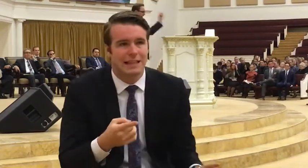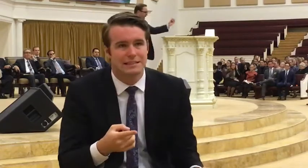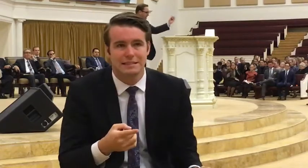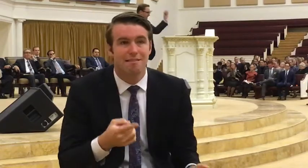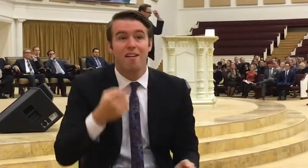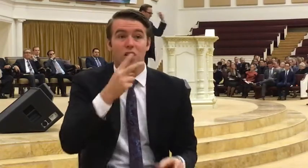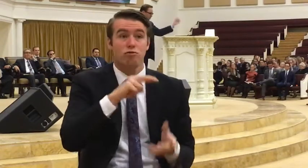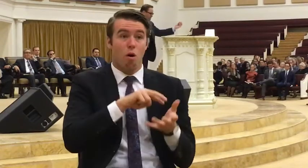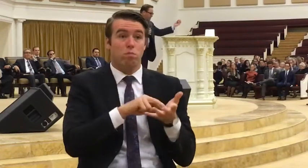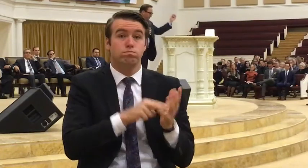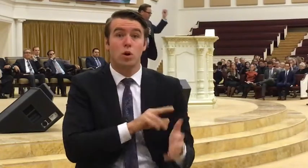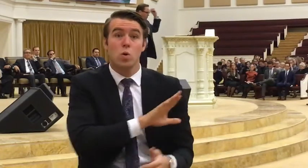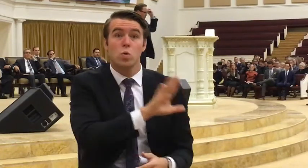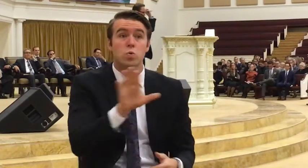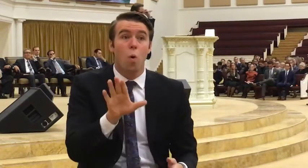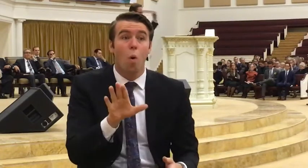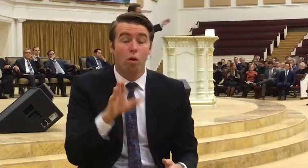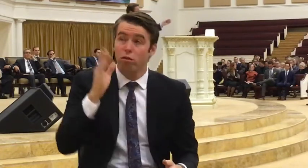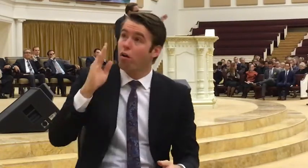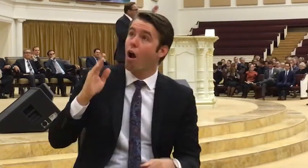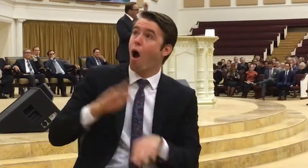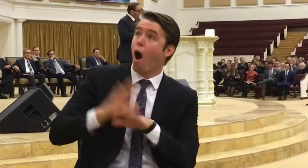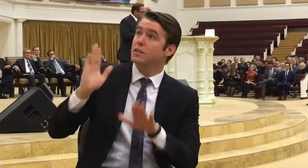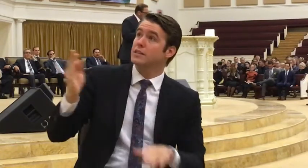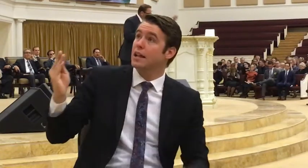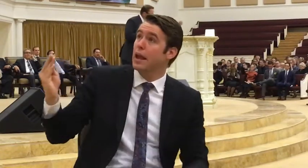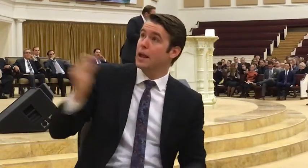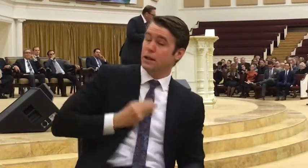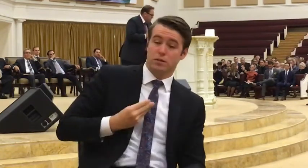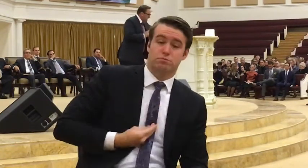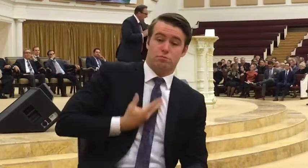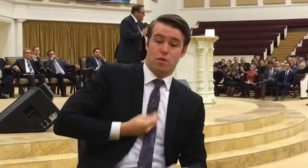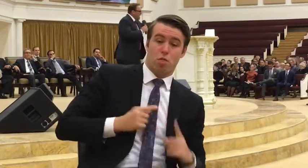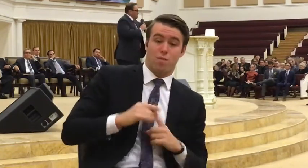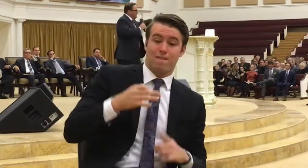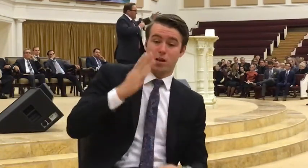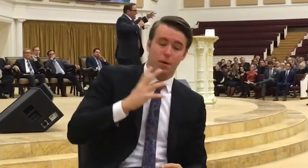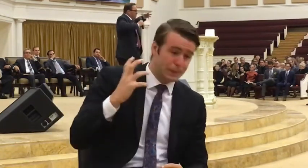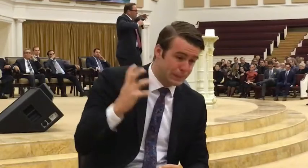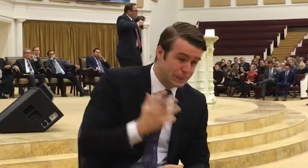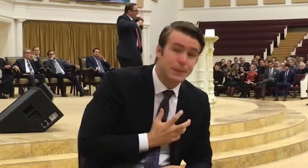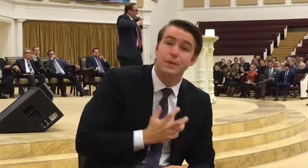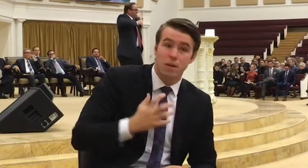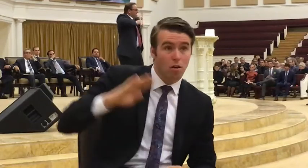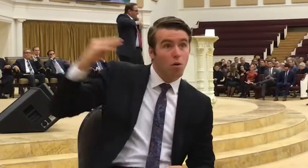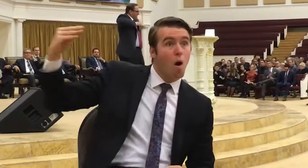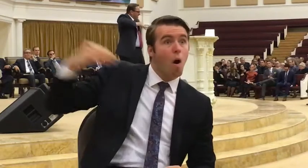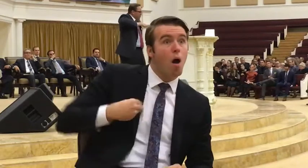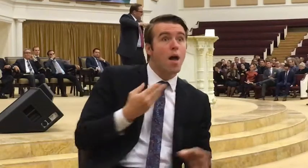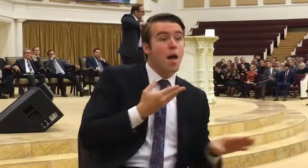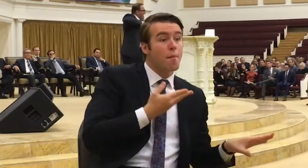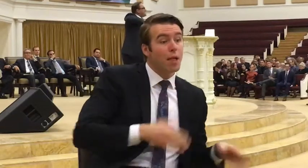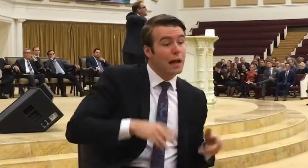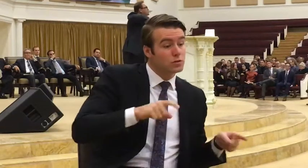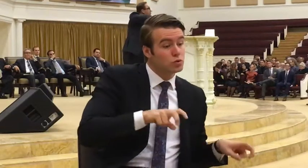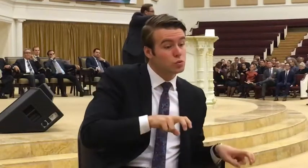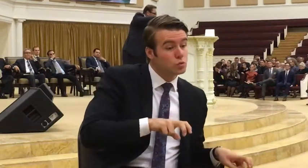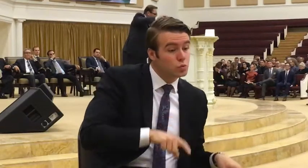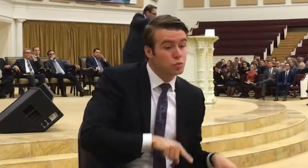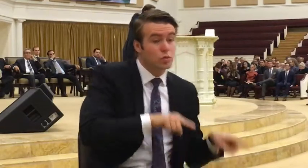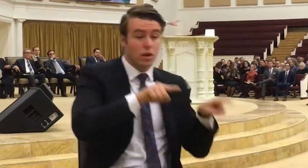your empowerment and equipment that you receive on Sunday and on Tuesday at the house of God to be the equipping that sends you out as